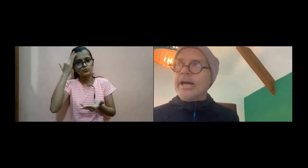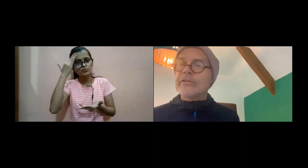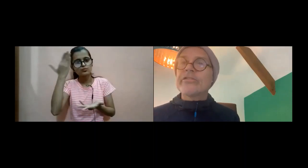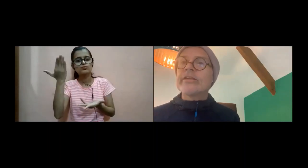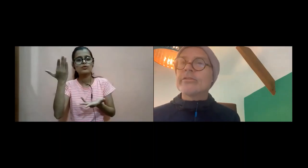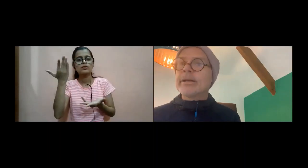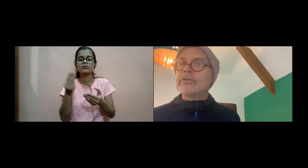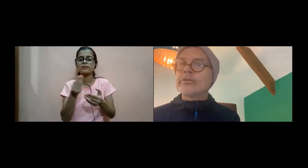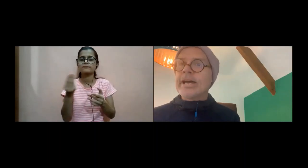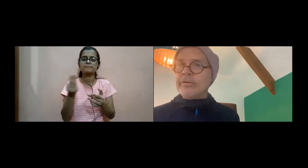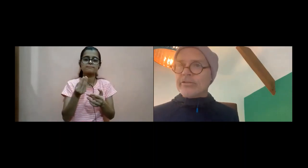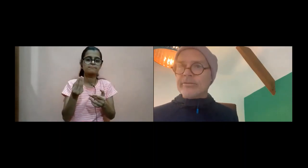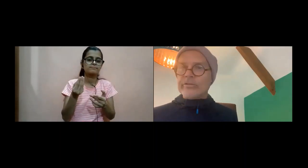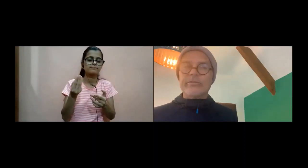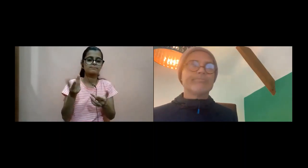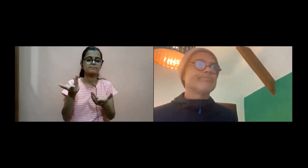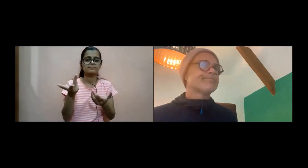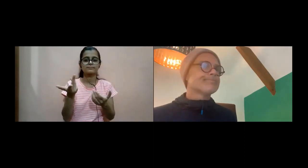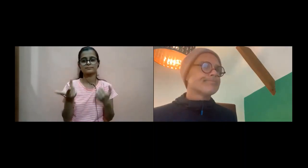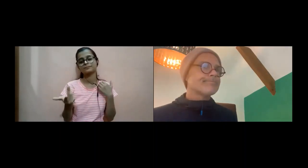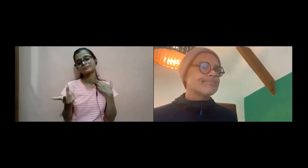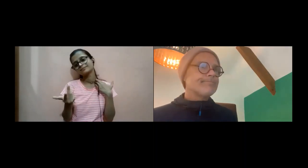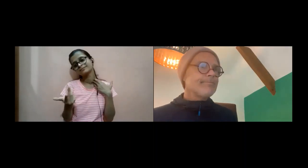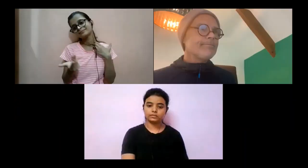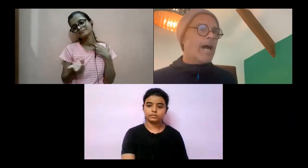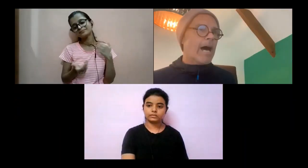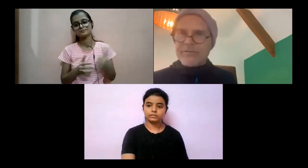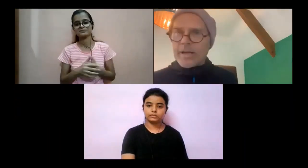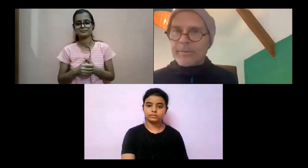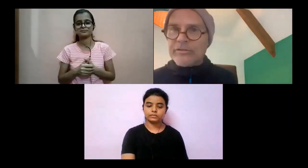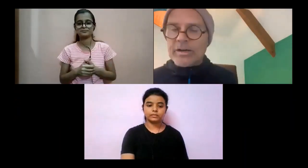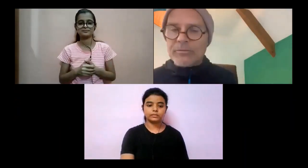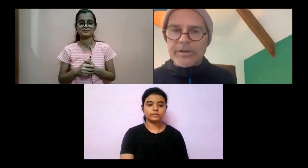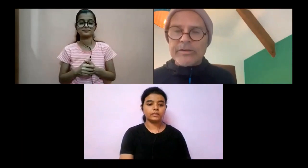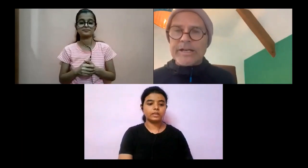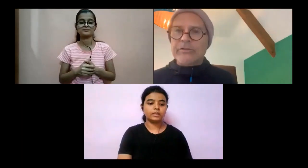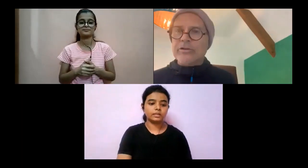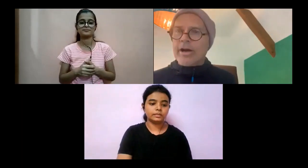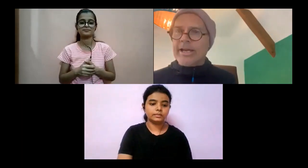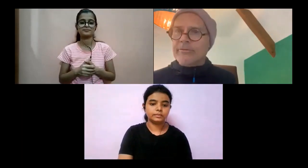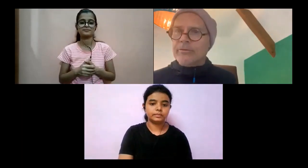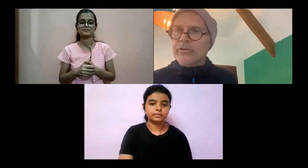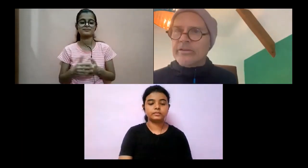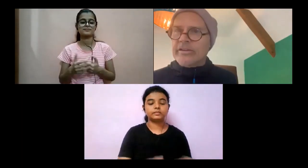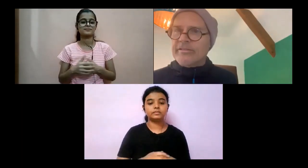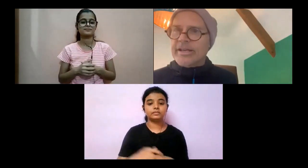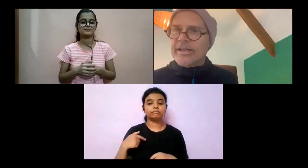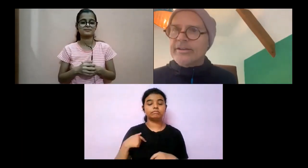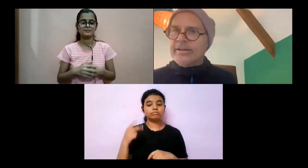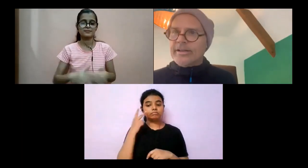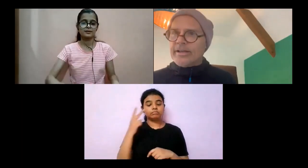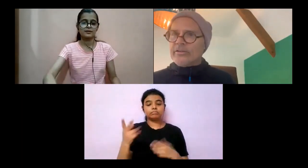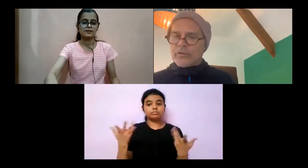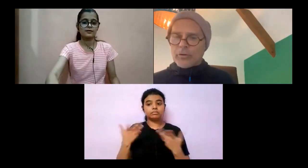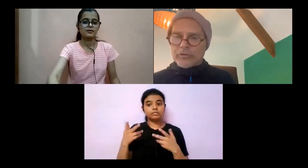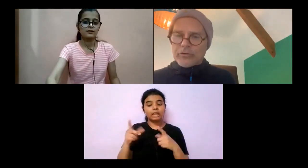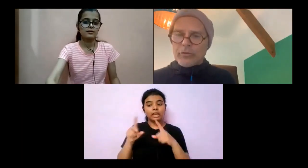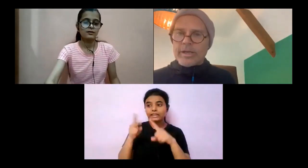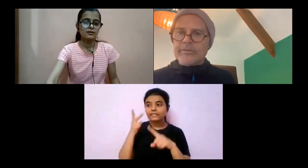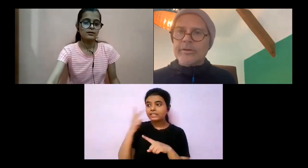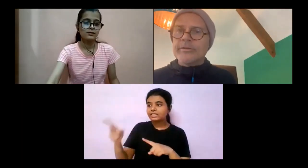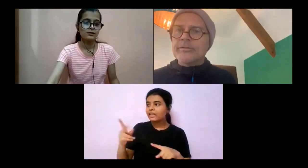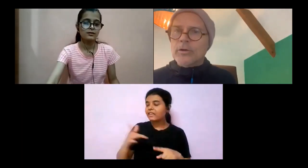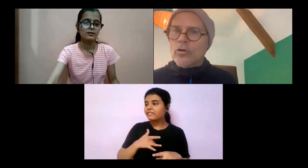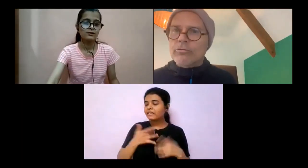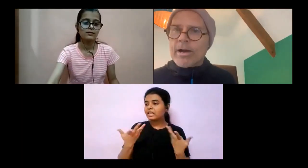intimate and sentimental narratives. I find myself within seconds crying in front of the TV as I'm told a